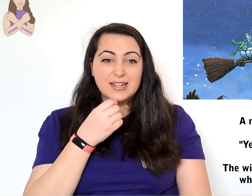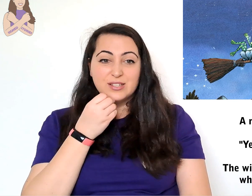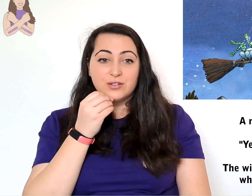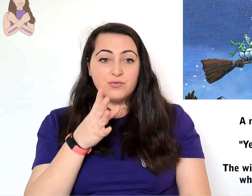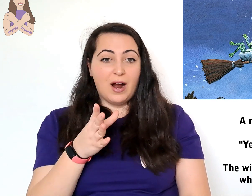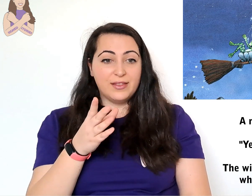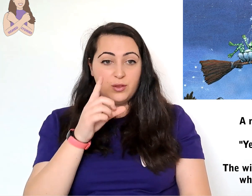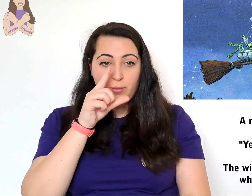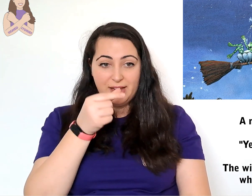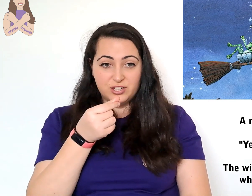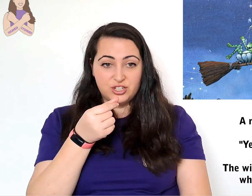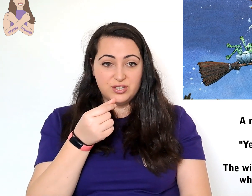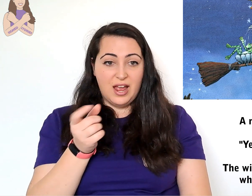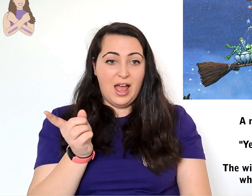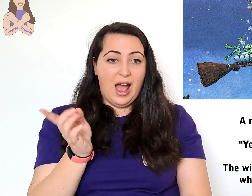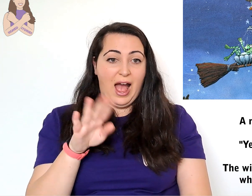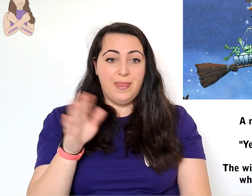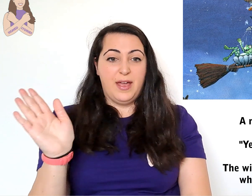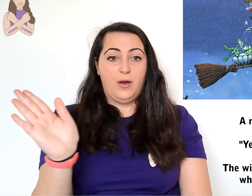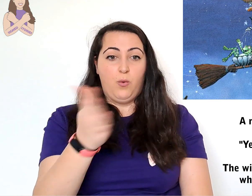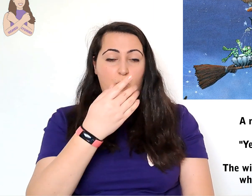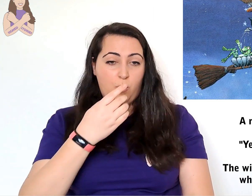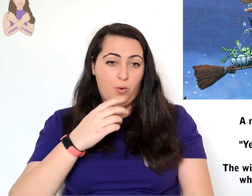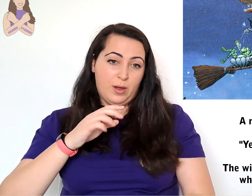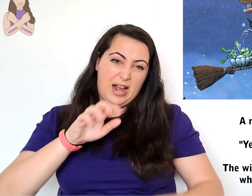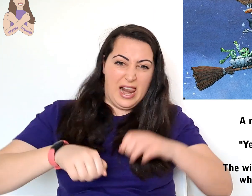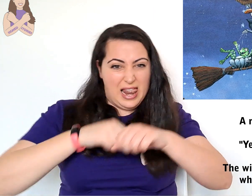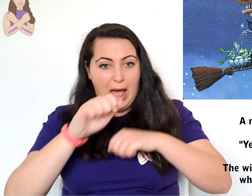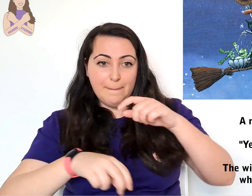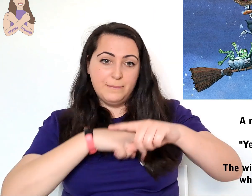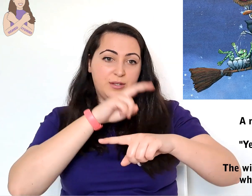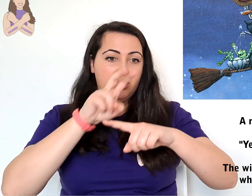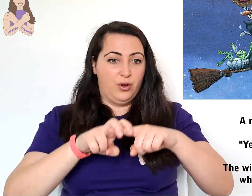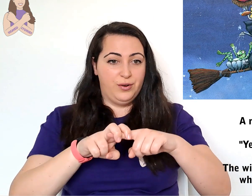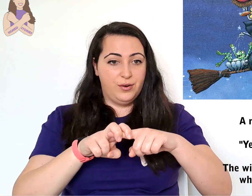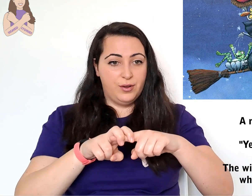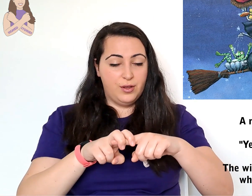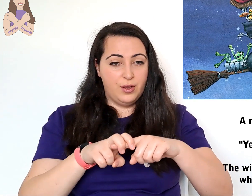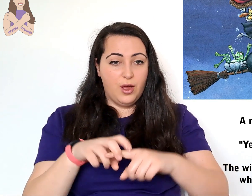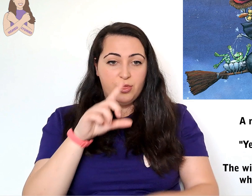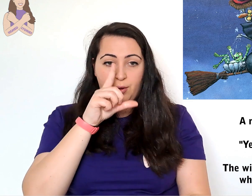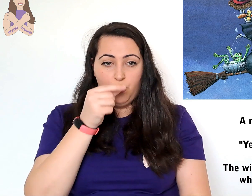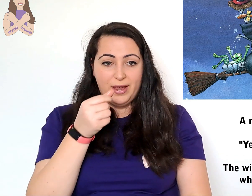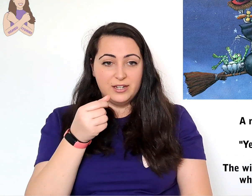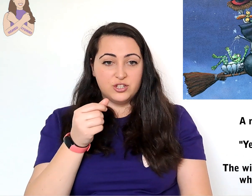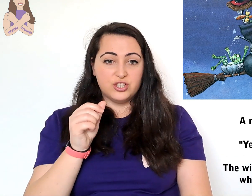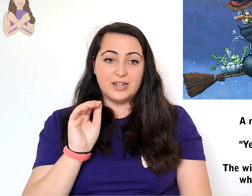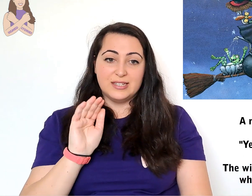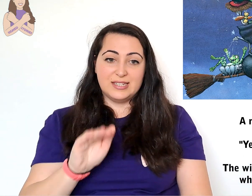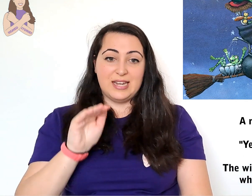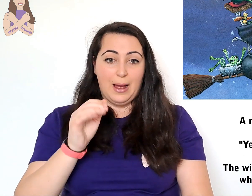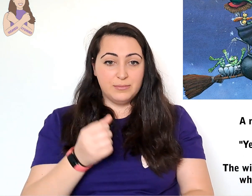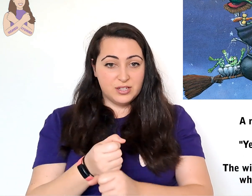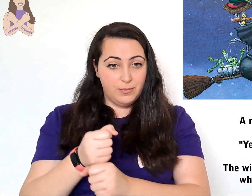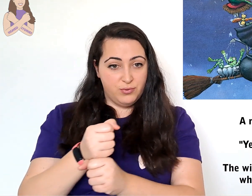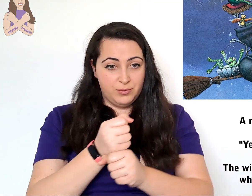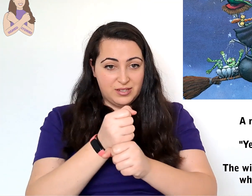"Yes," cried the witch, and they all clambered on. The witch tapped the